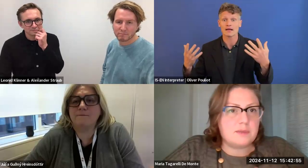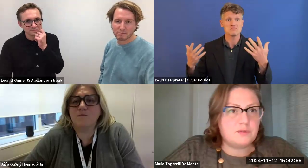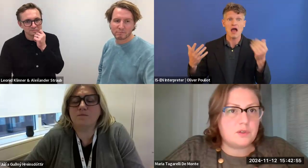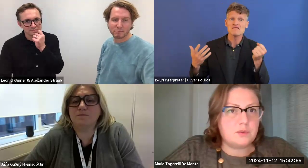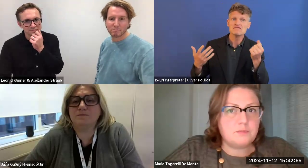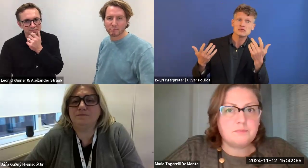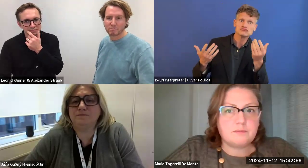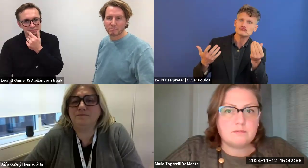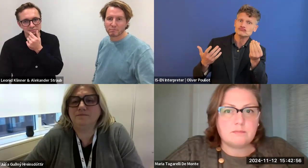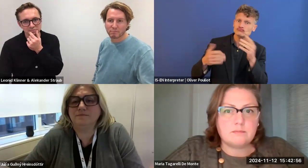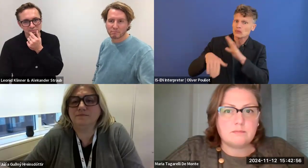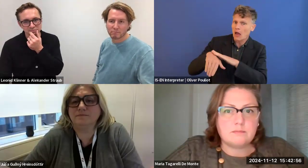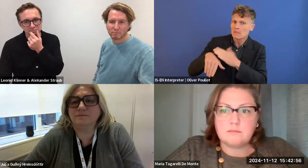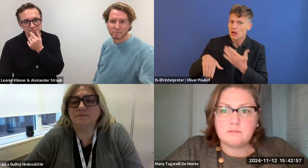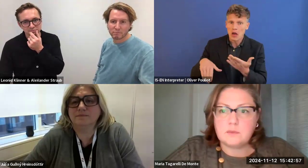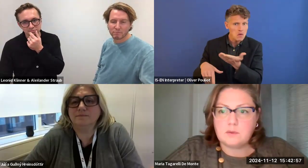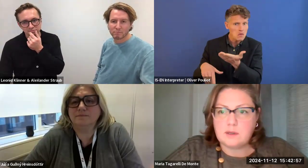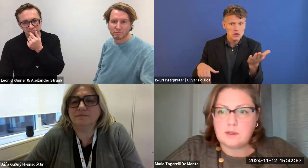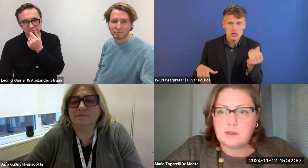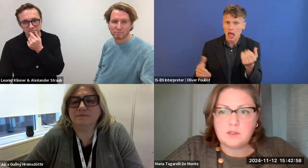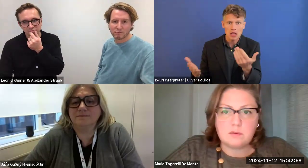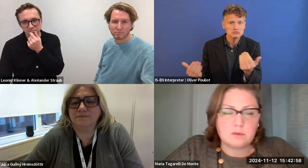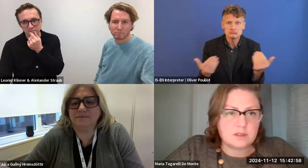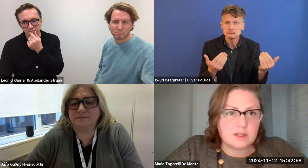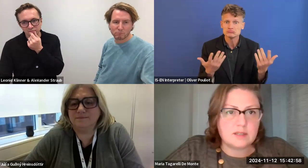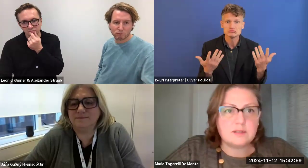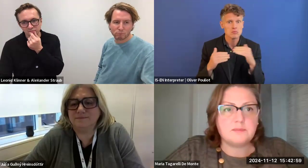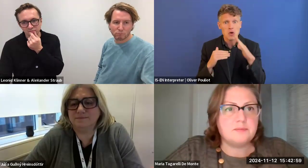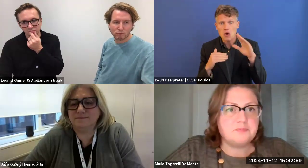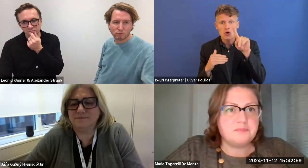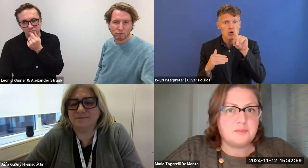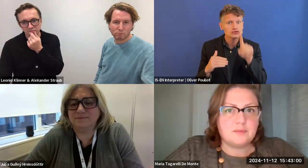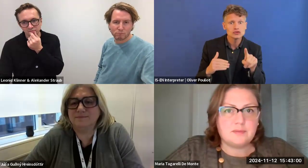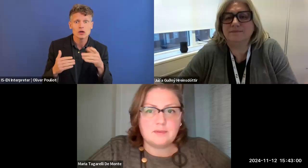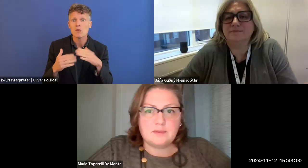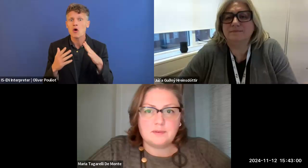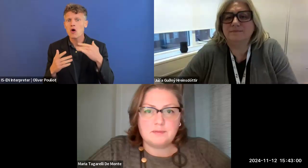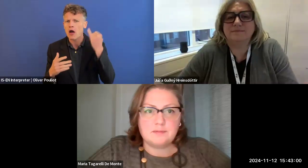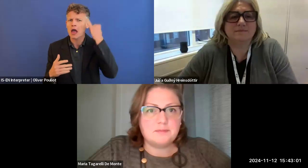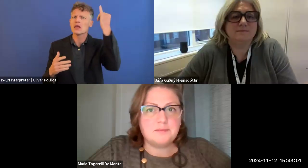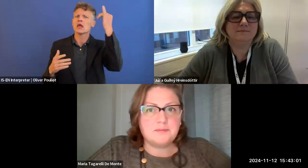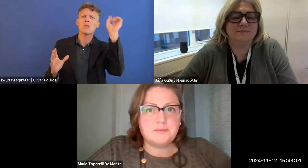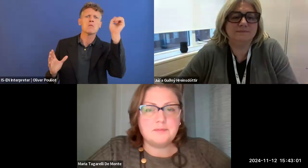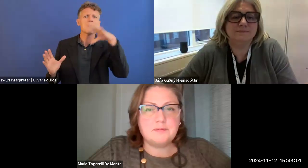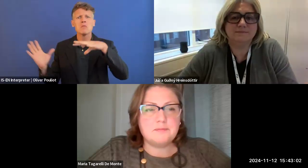more minutes for you to ask questions, to discuss.